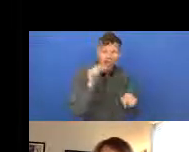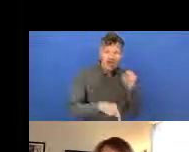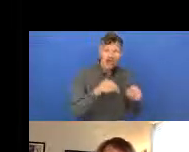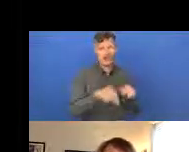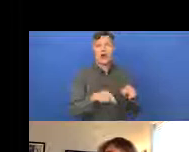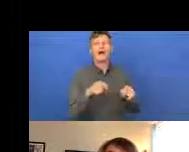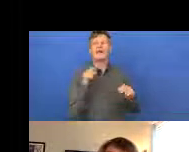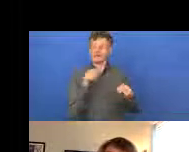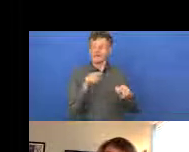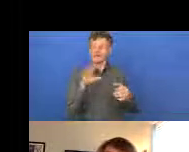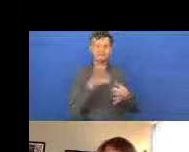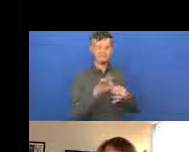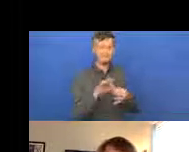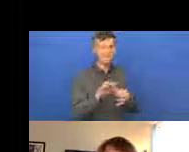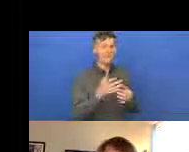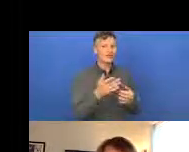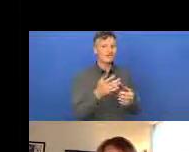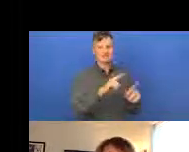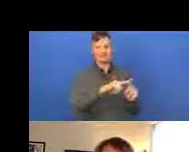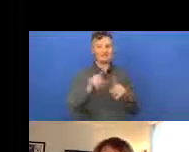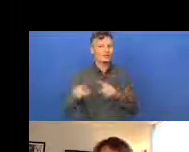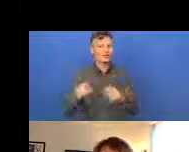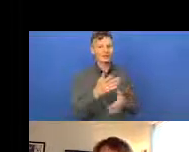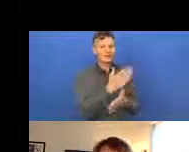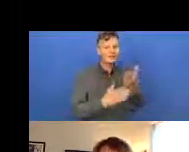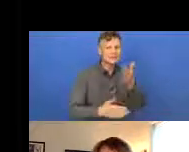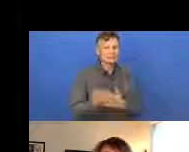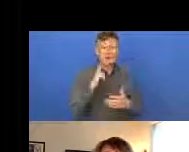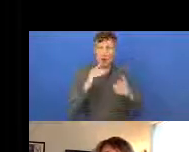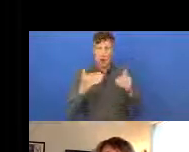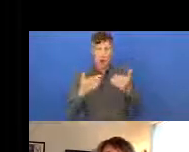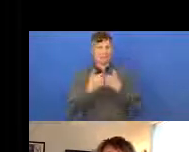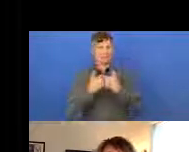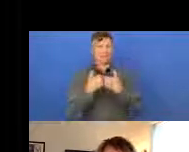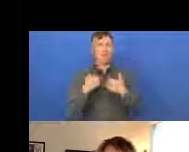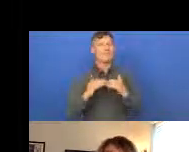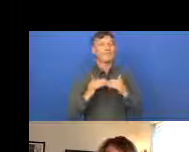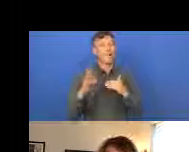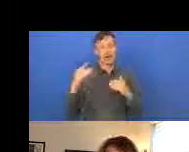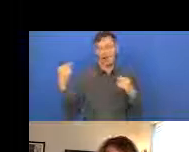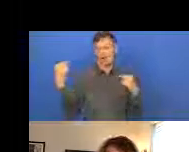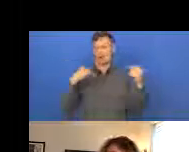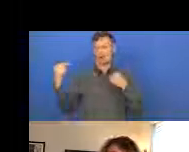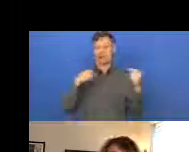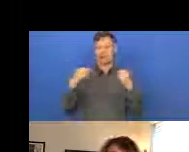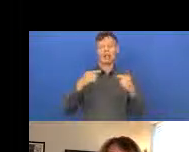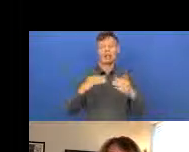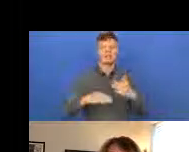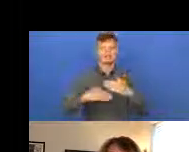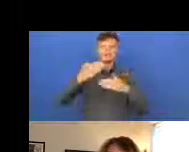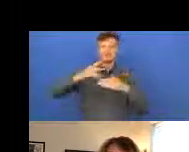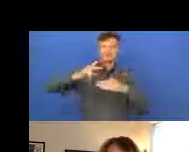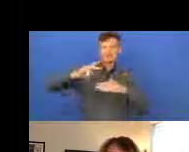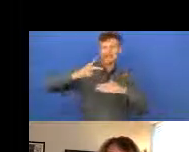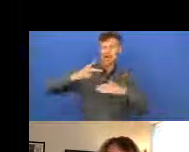greatest risk of repeated victimization, while at the secondary level, students with orthopedic impairments are most at risk relative to other